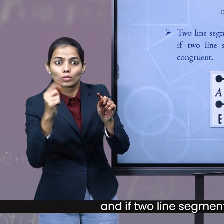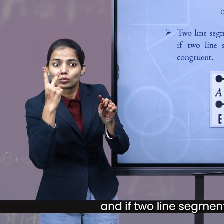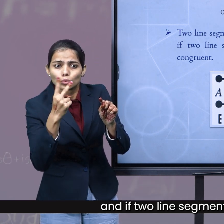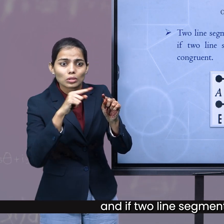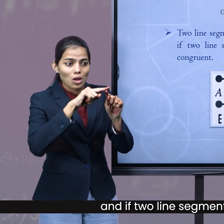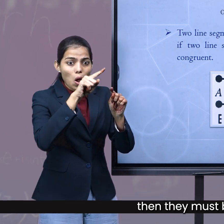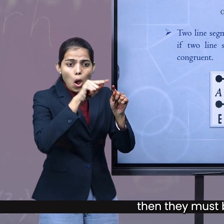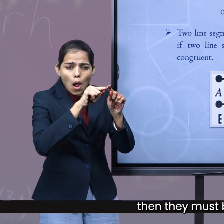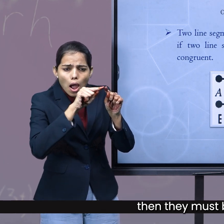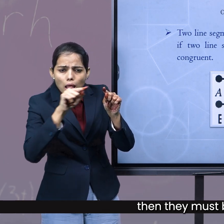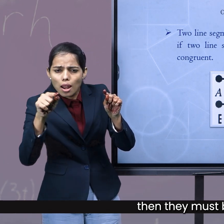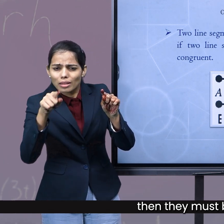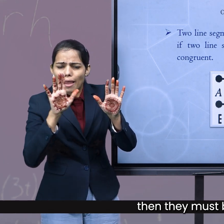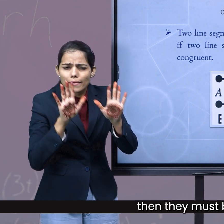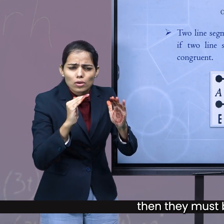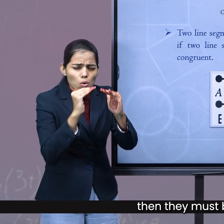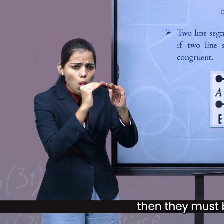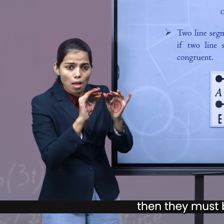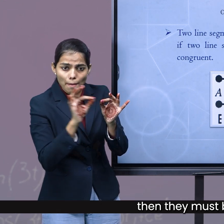length, then they must be congruent.